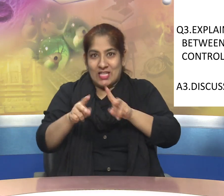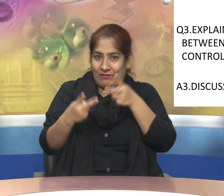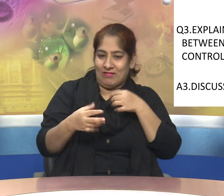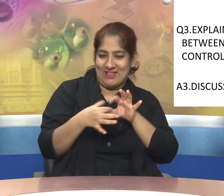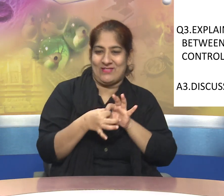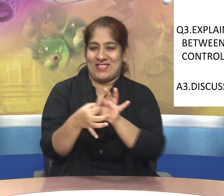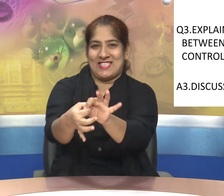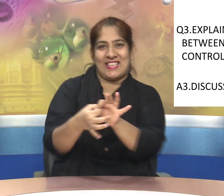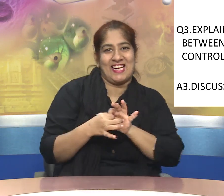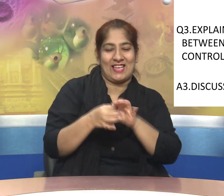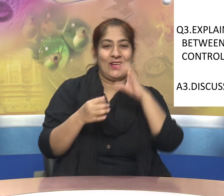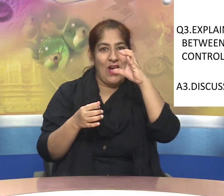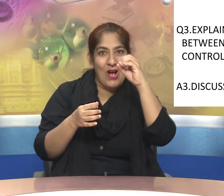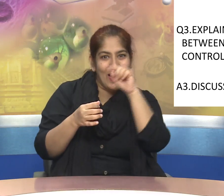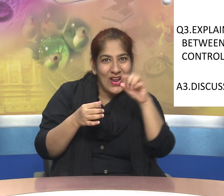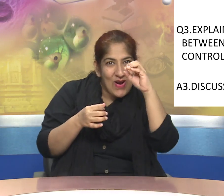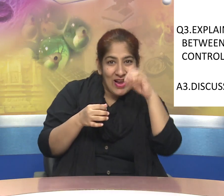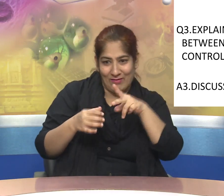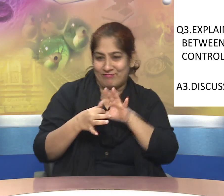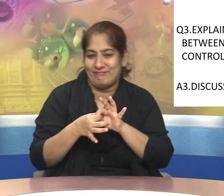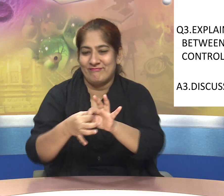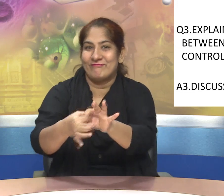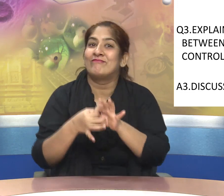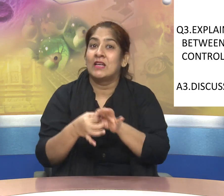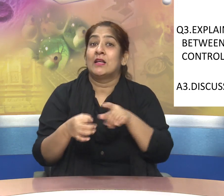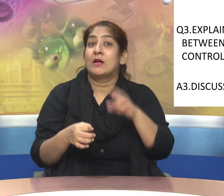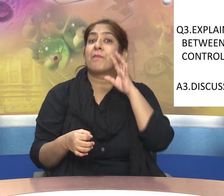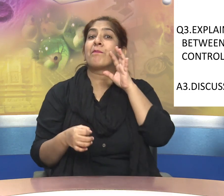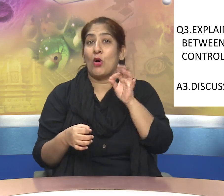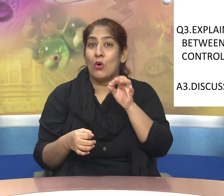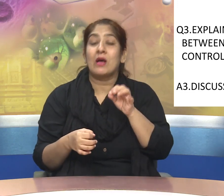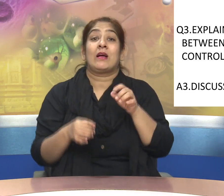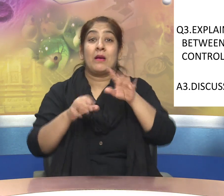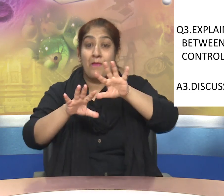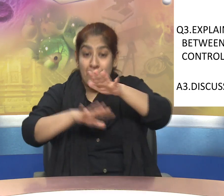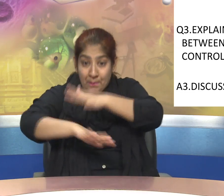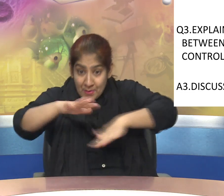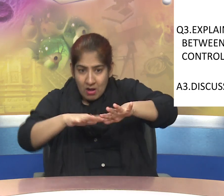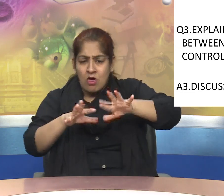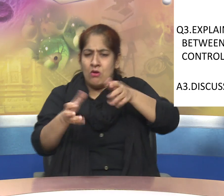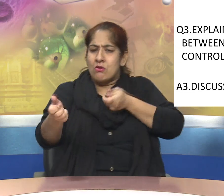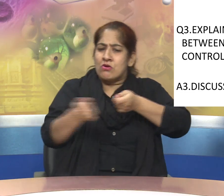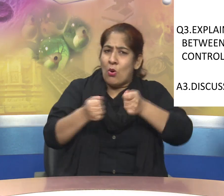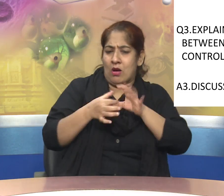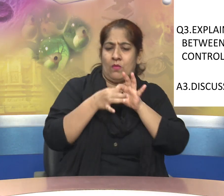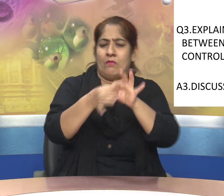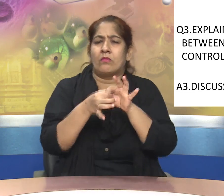things. Control is important, planning is also linked with this.